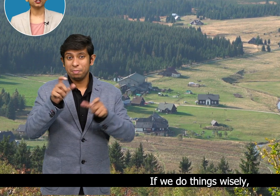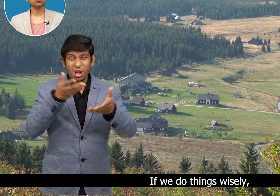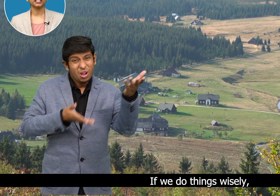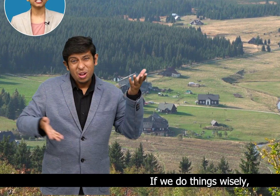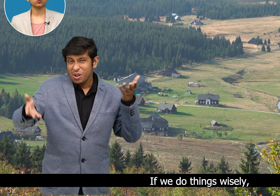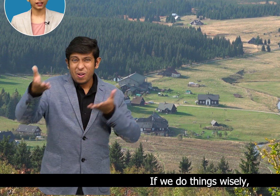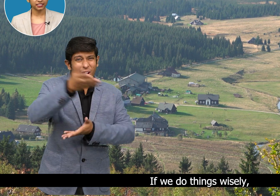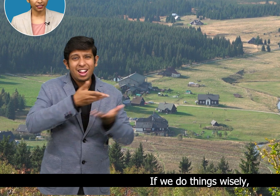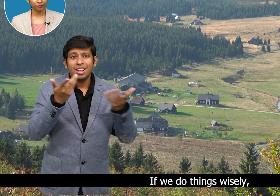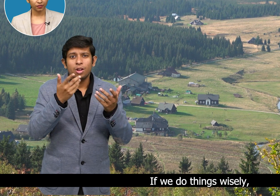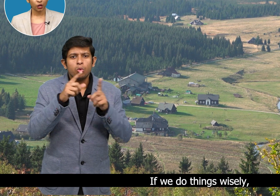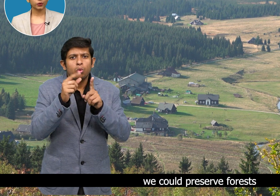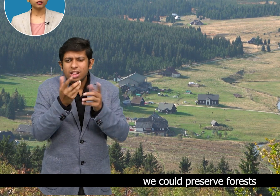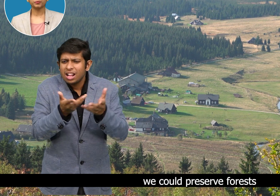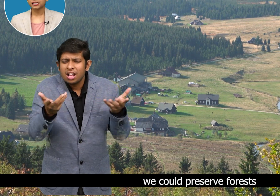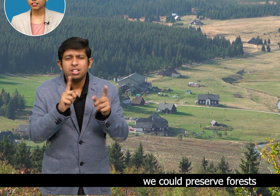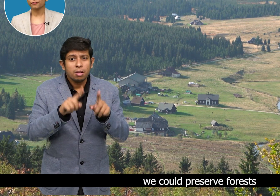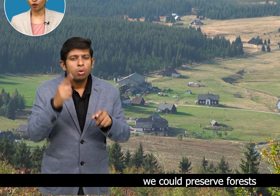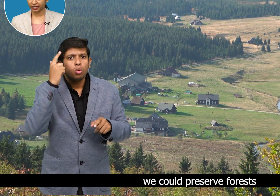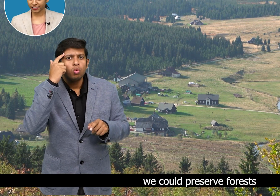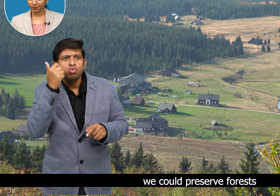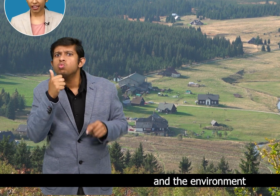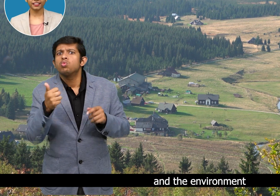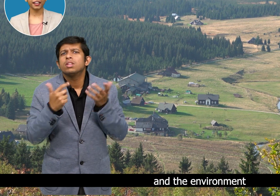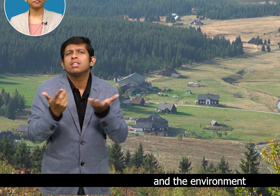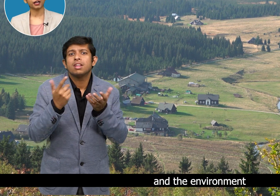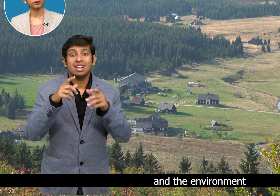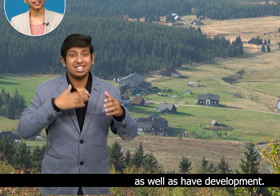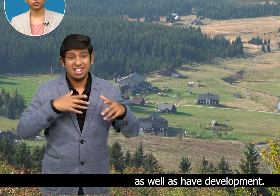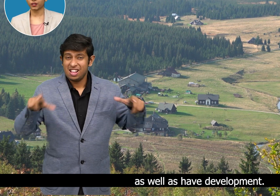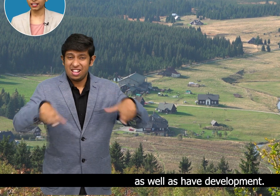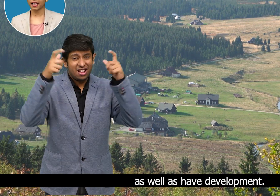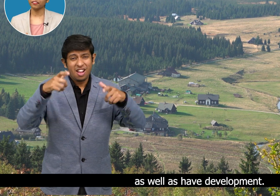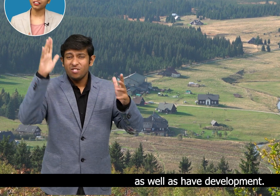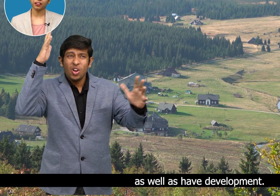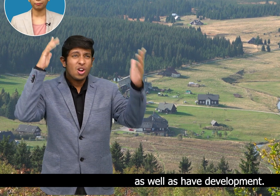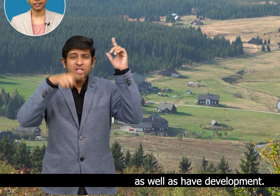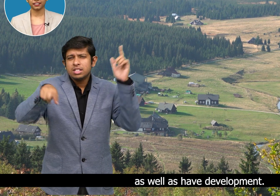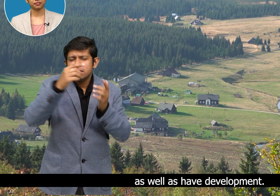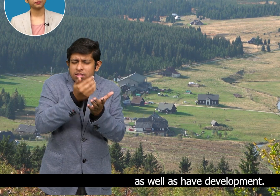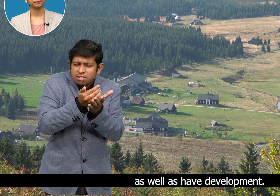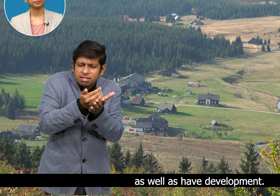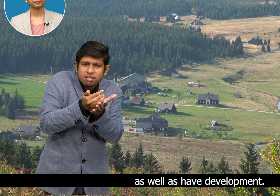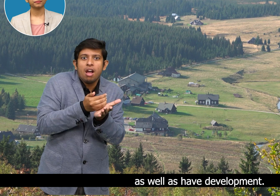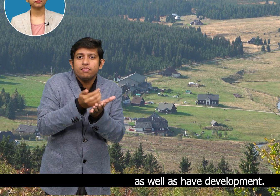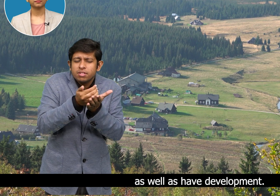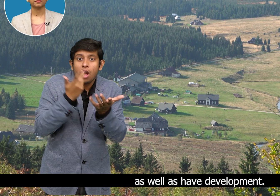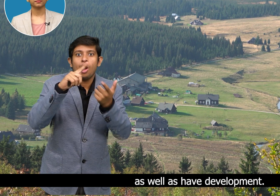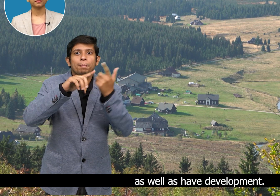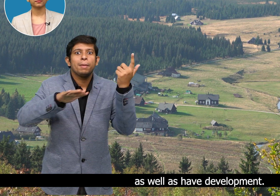If we do things wisely, we could preserve forests and the environment as well as have development.